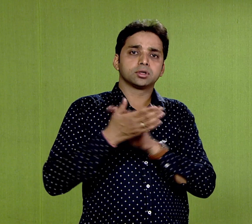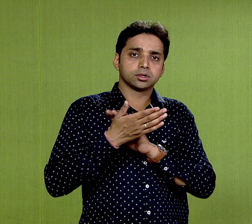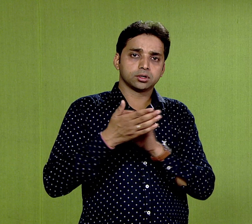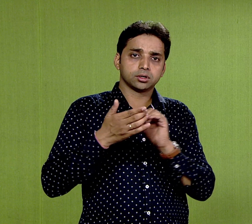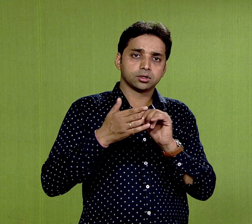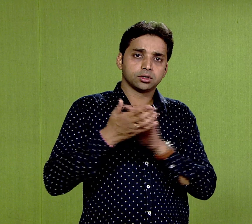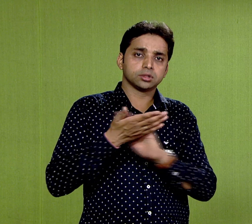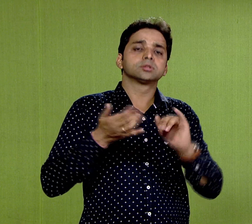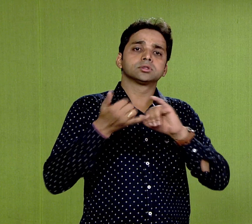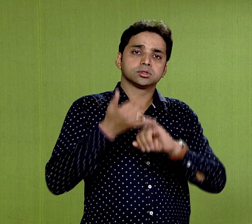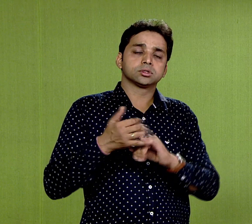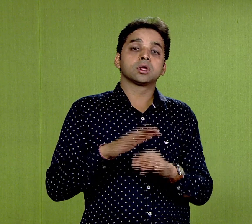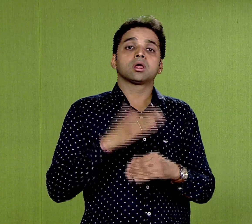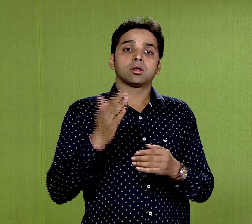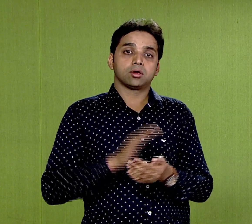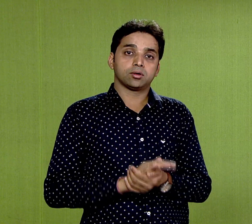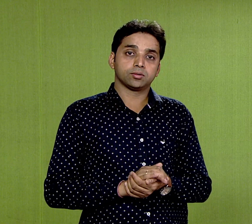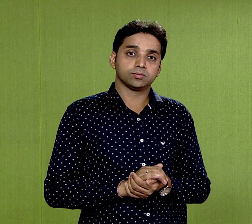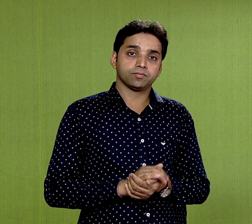and legends.